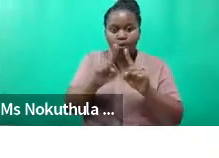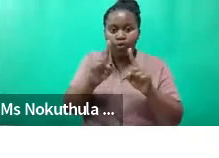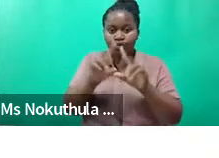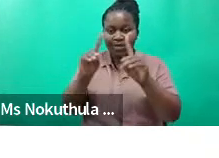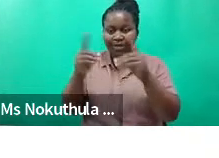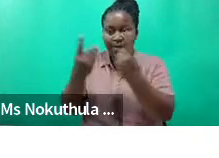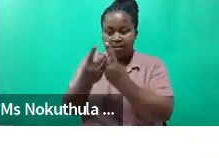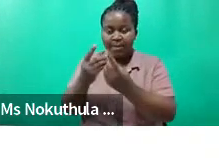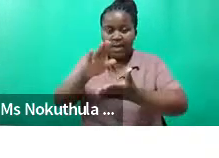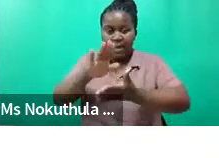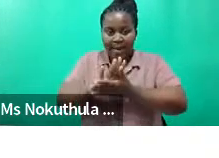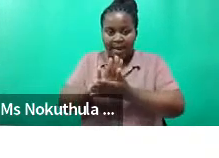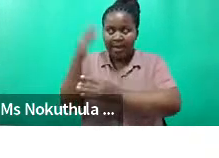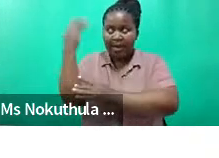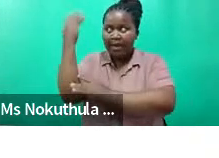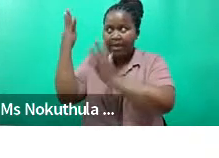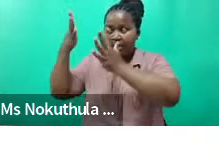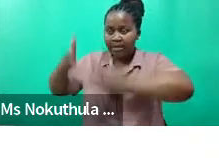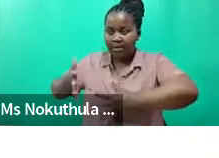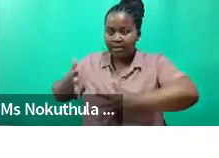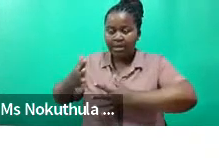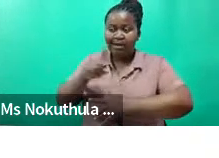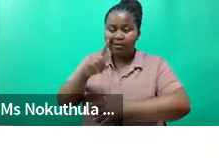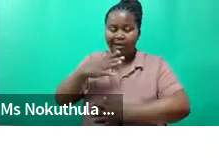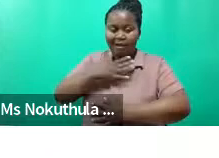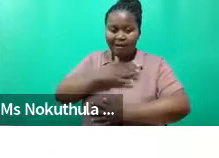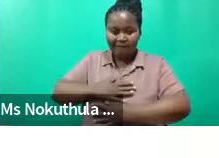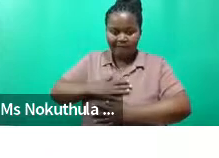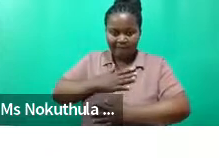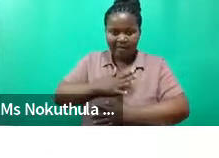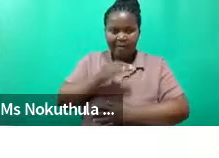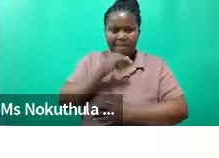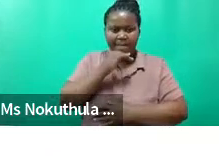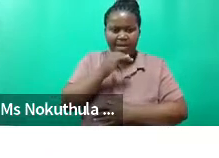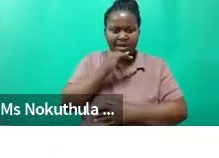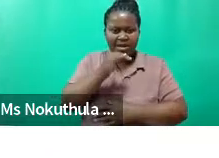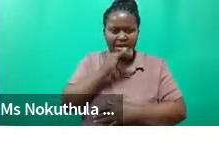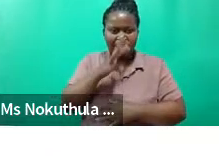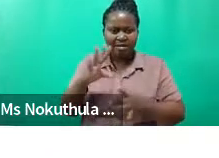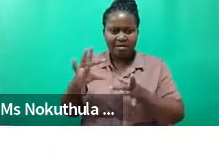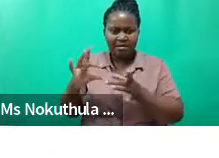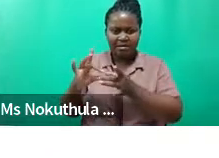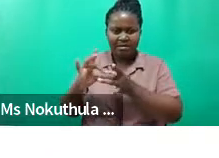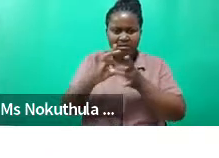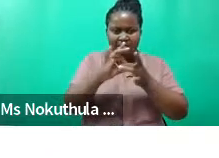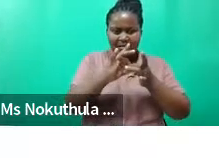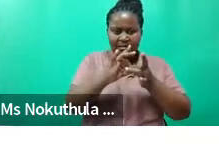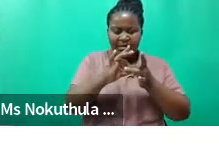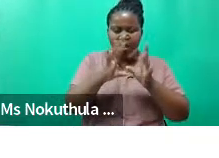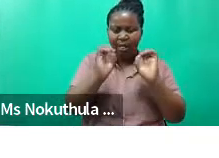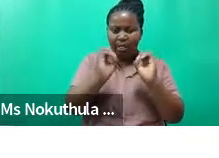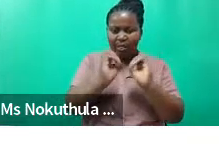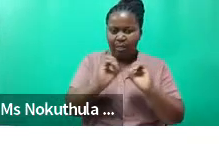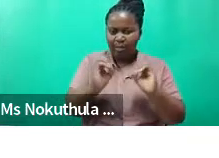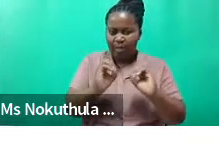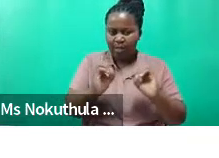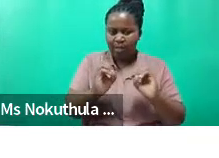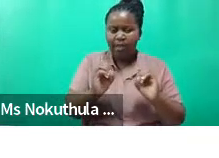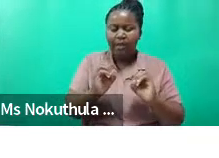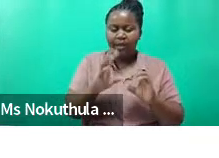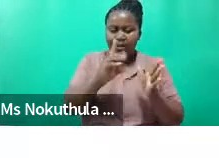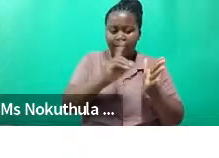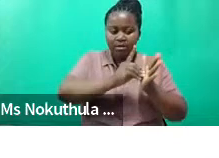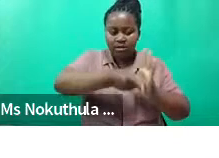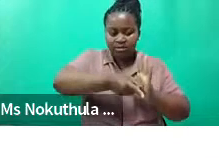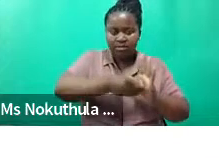lecturers. She just felt that there was a little bit of a disconnect. And so that the disability unit should